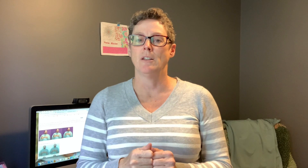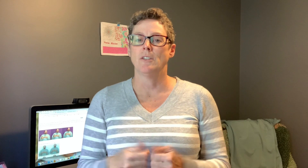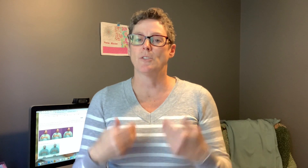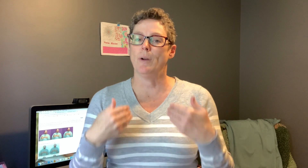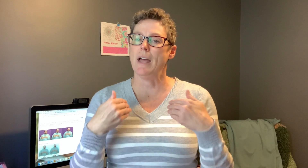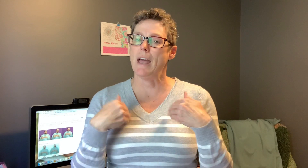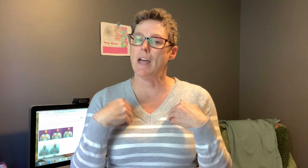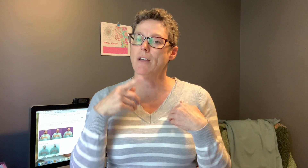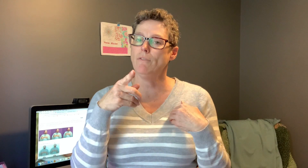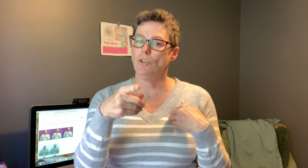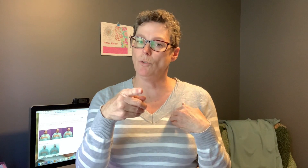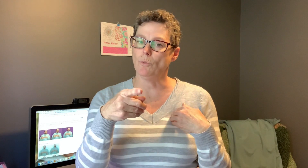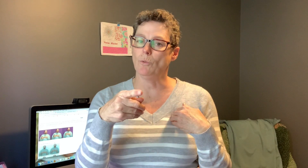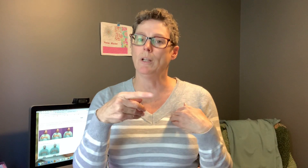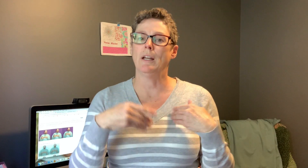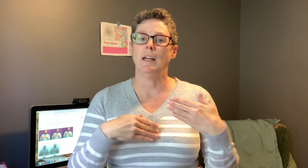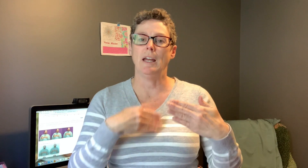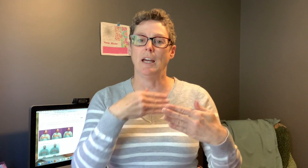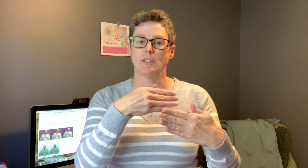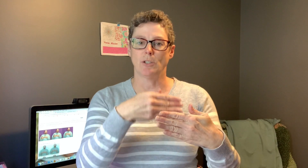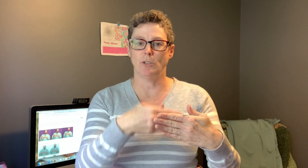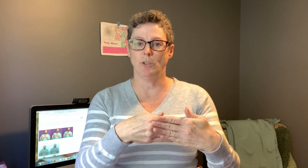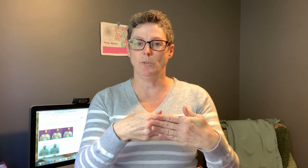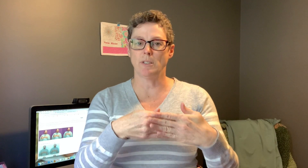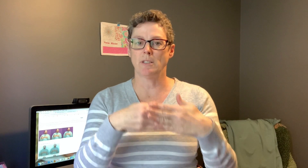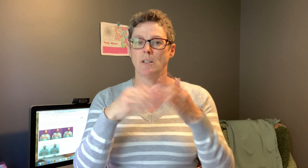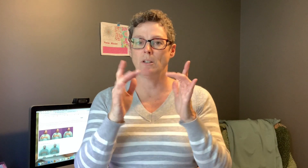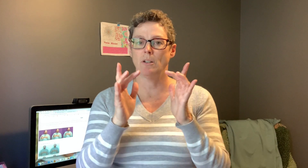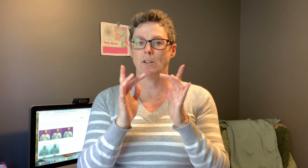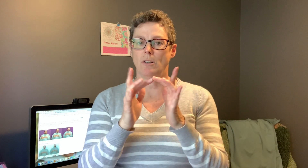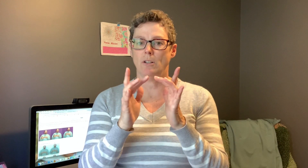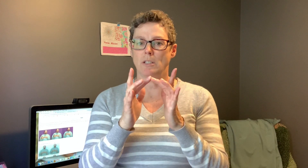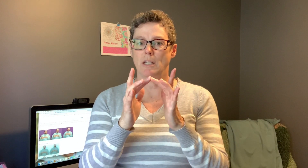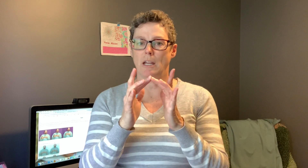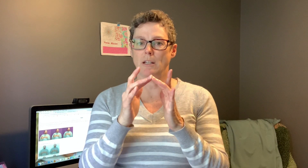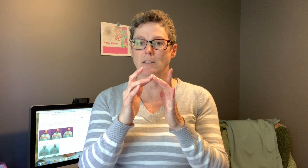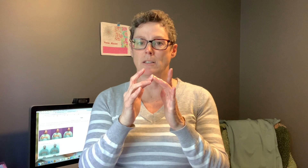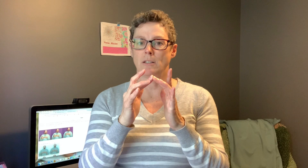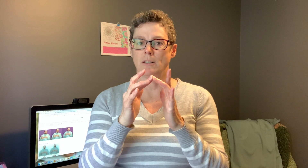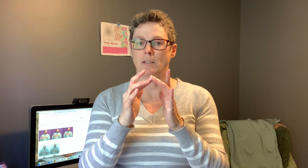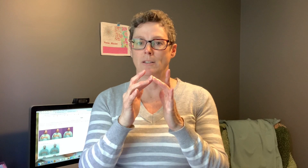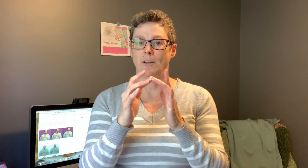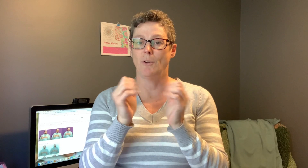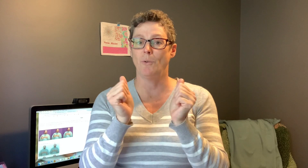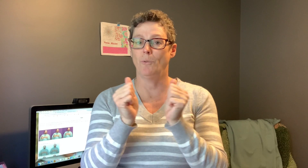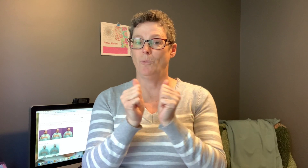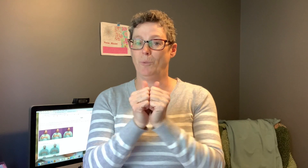So have you had close contact with